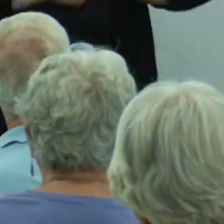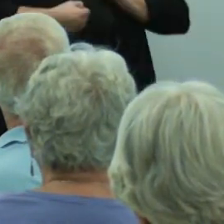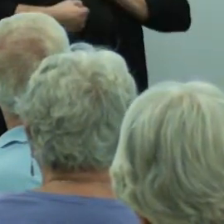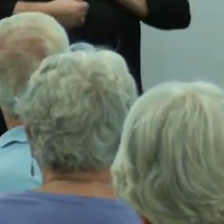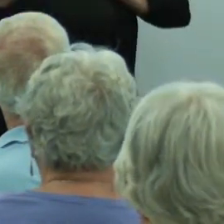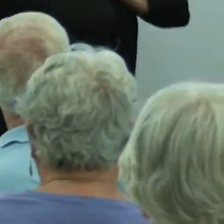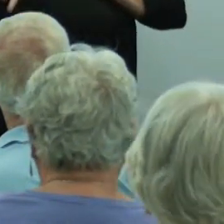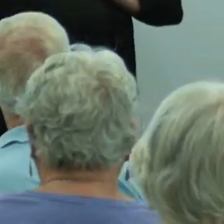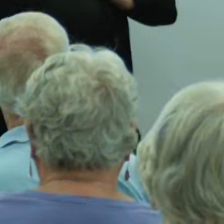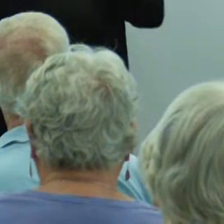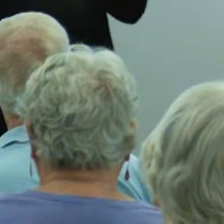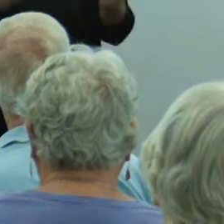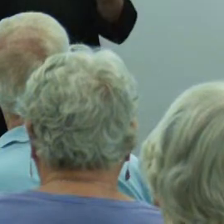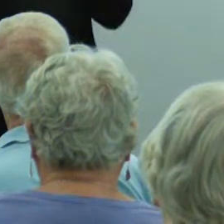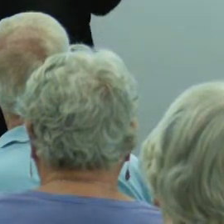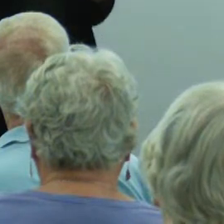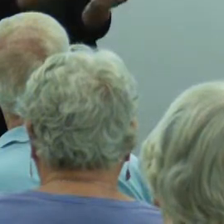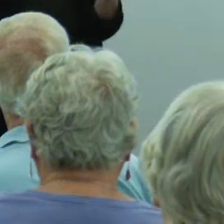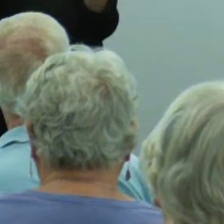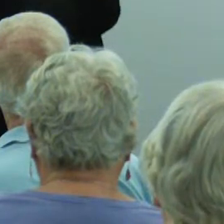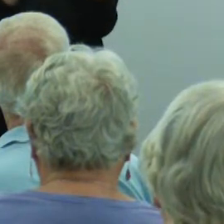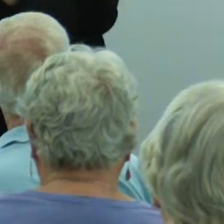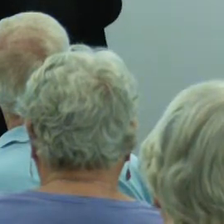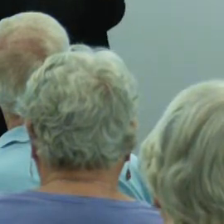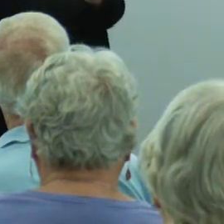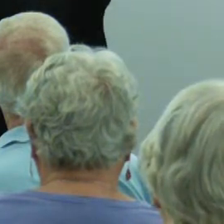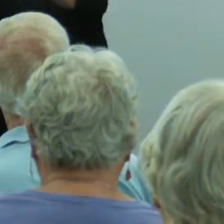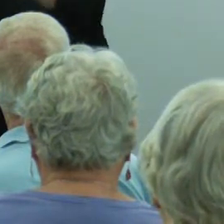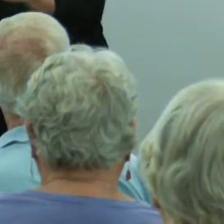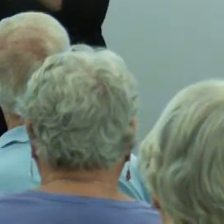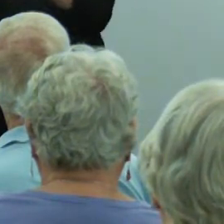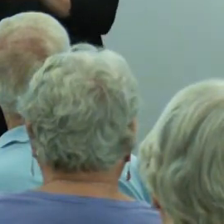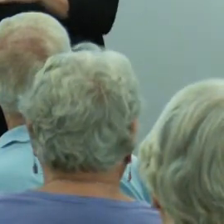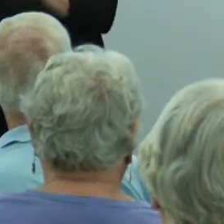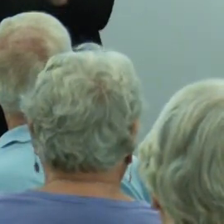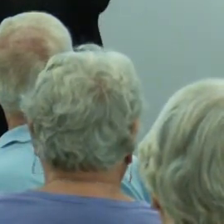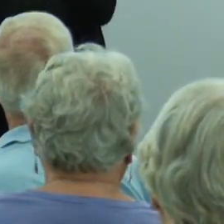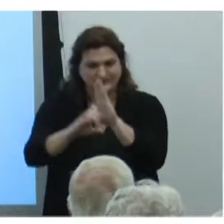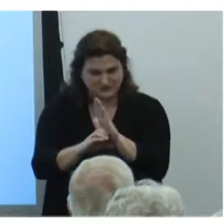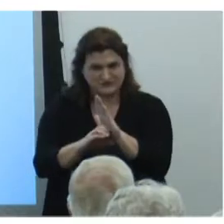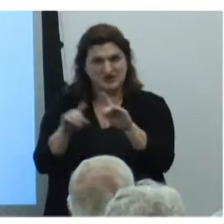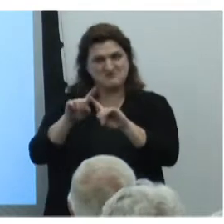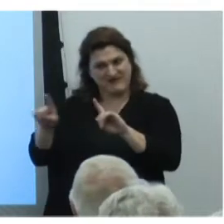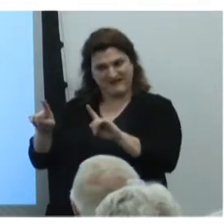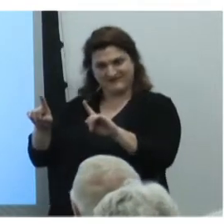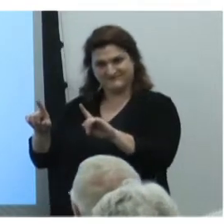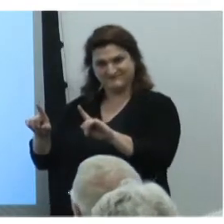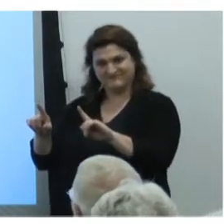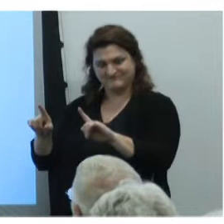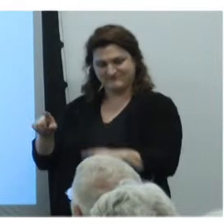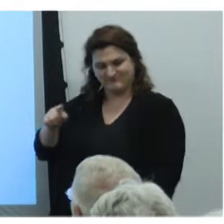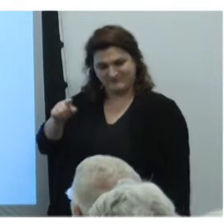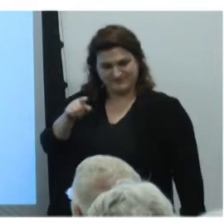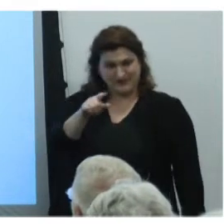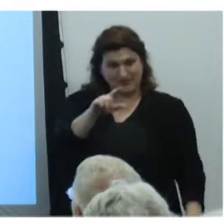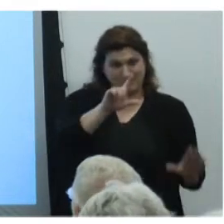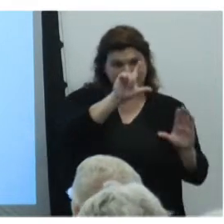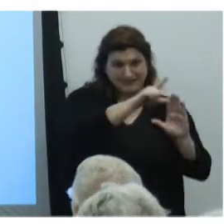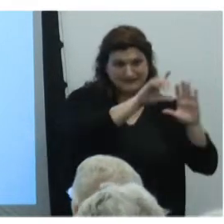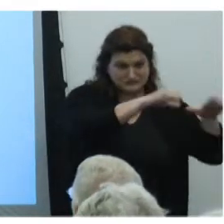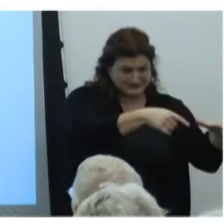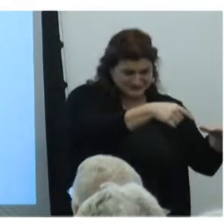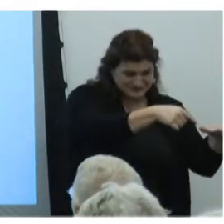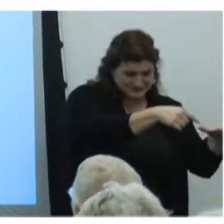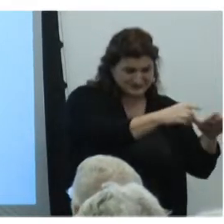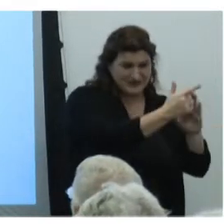in the Ohio Constitution and they completely disregarded them. And so I first wanted to start